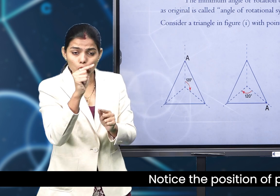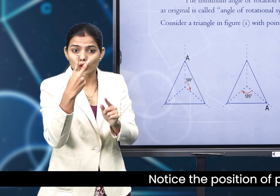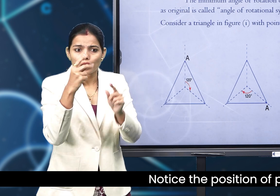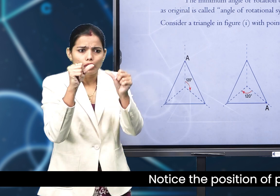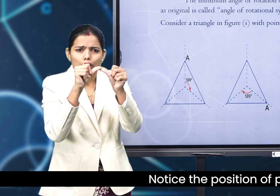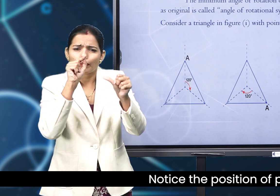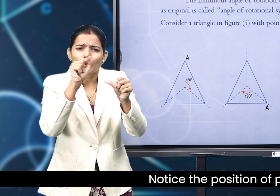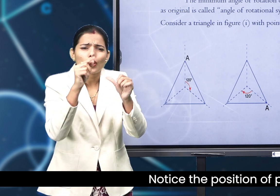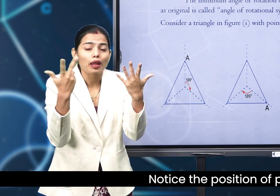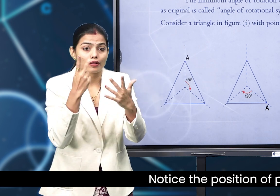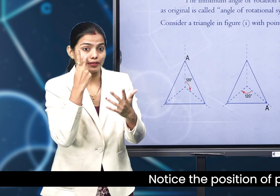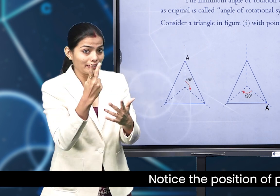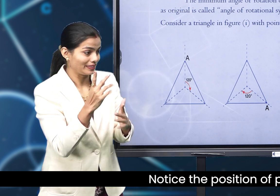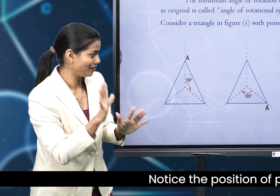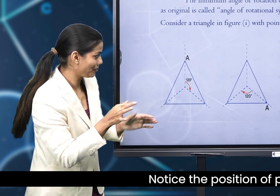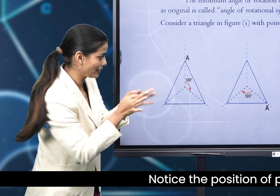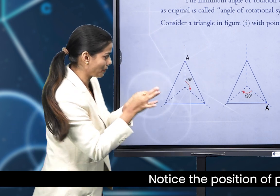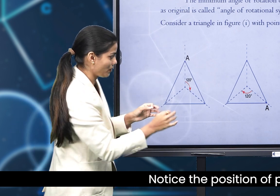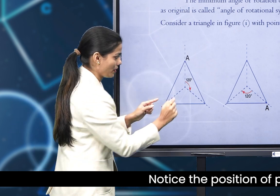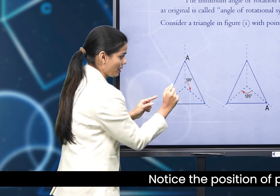Notice the position of point A.